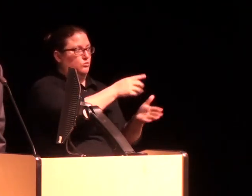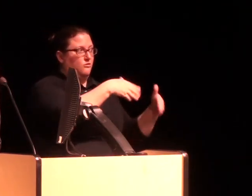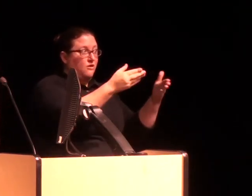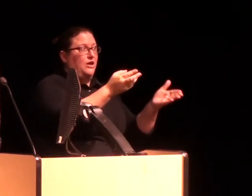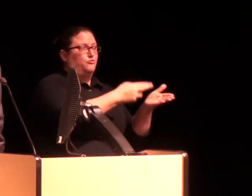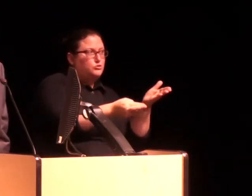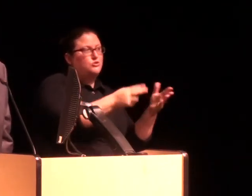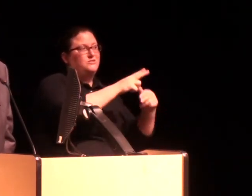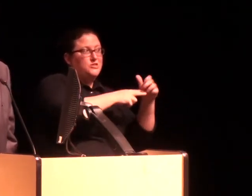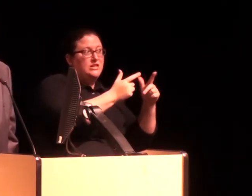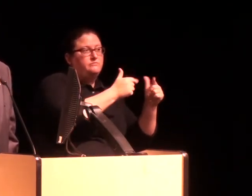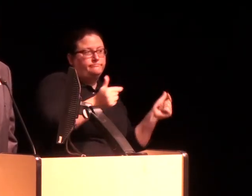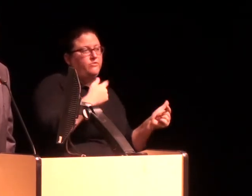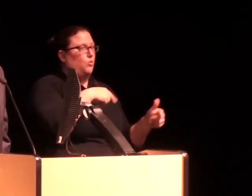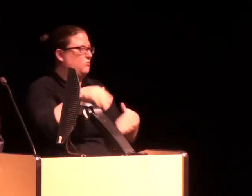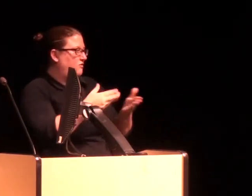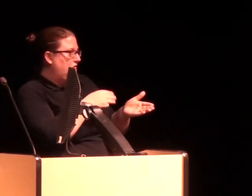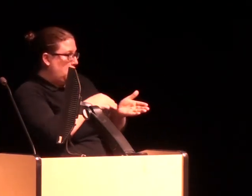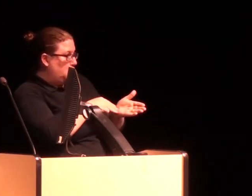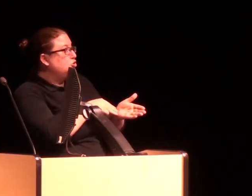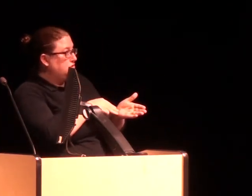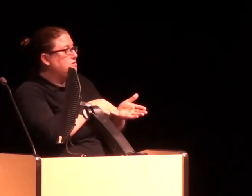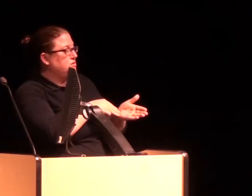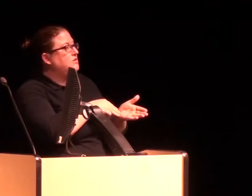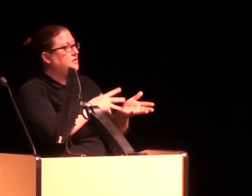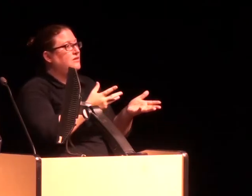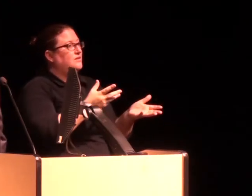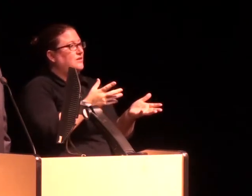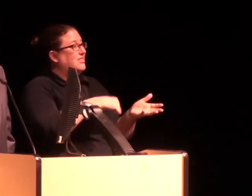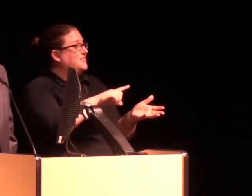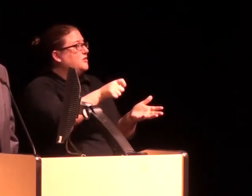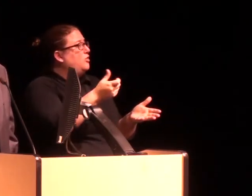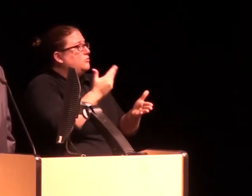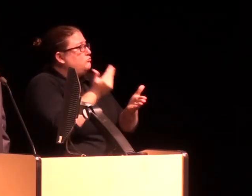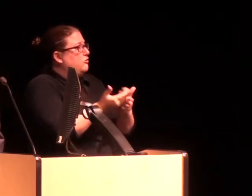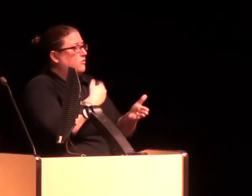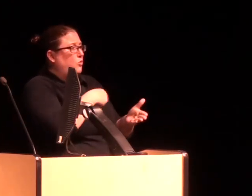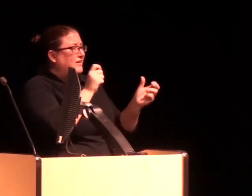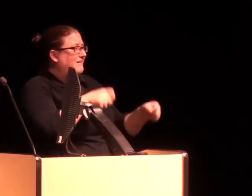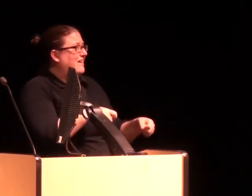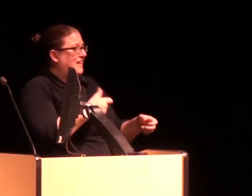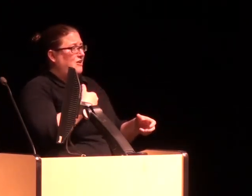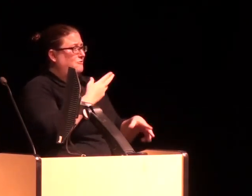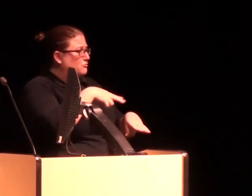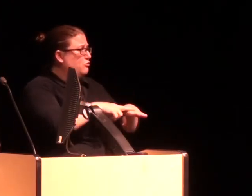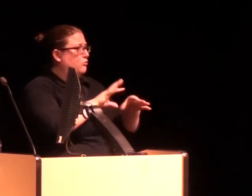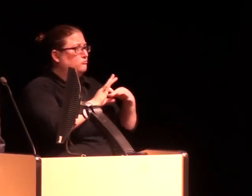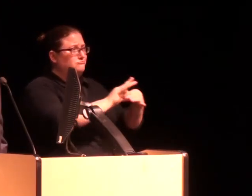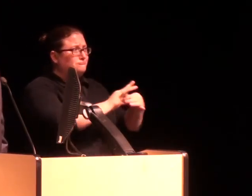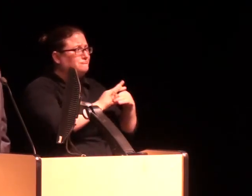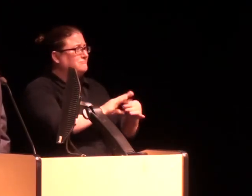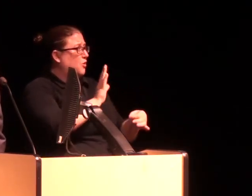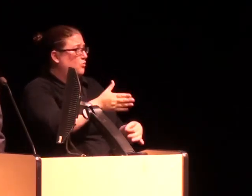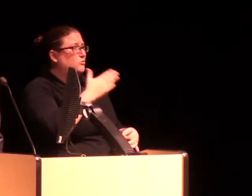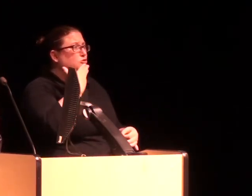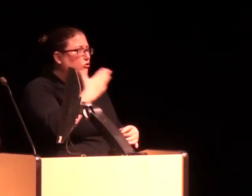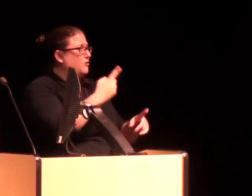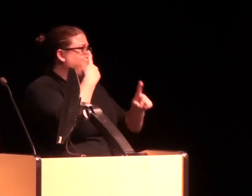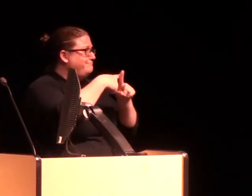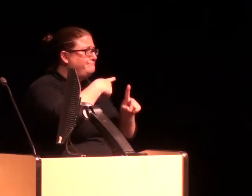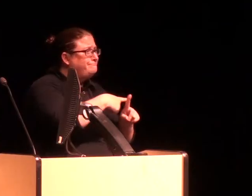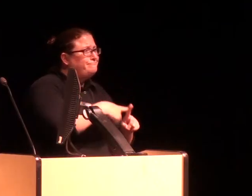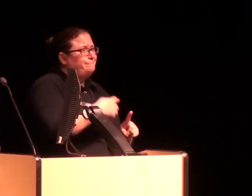we are going to provide the doctors. And this is only another proof that we can have normal relations and it's going to be good for everybody,